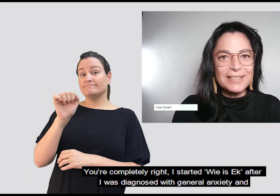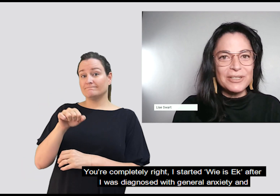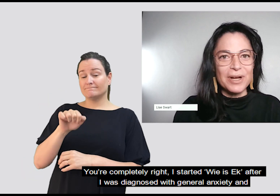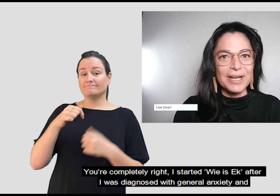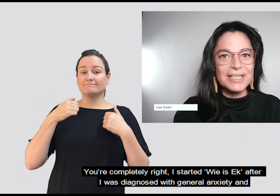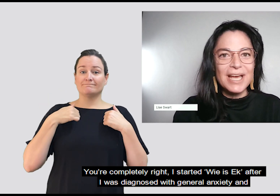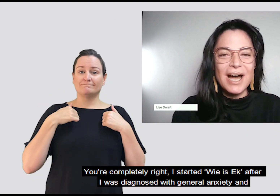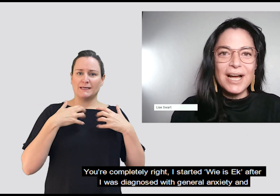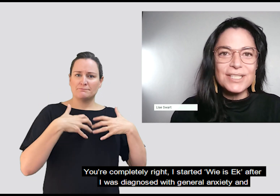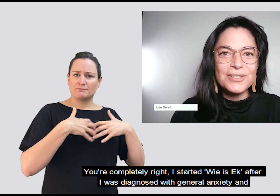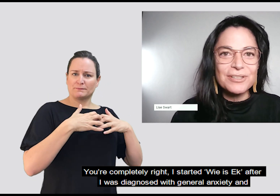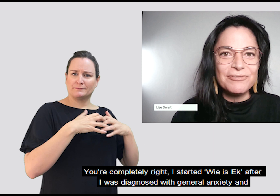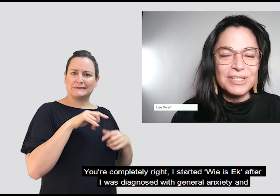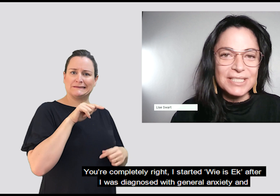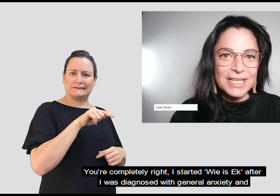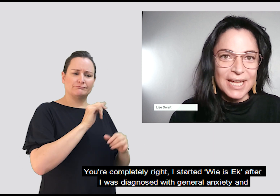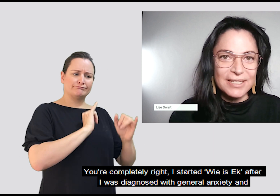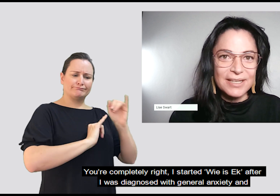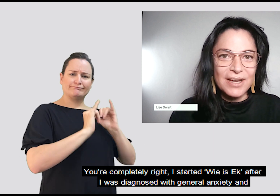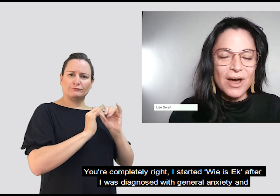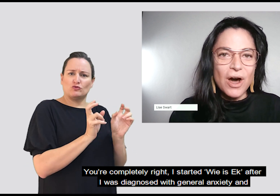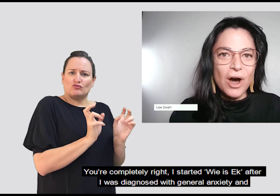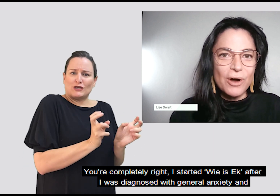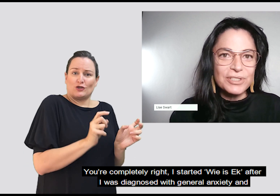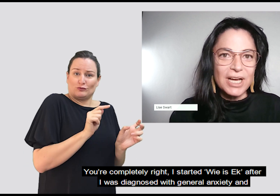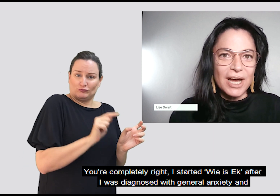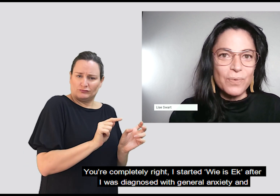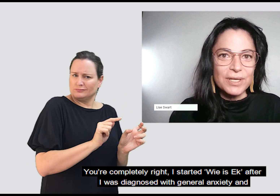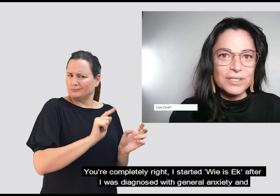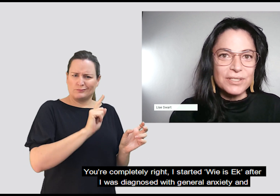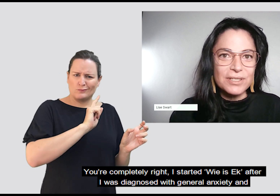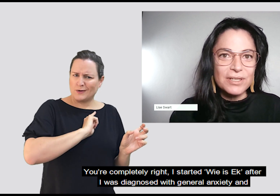You are completely right. I started Wie is Ek